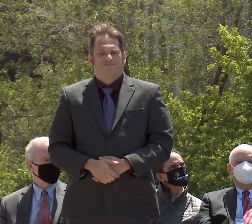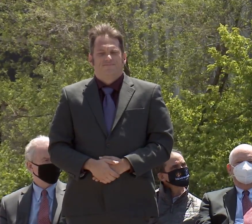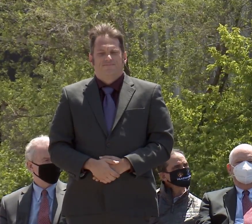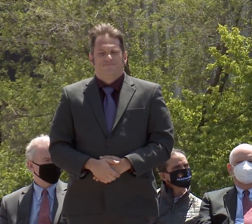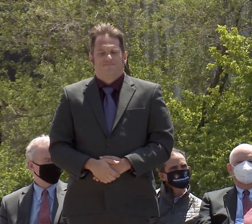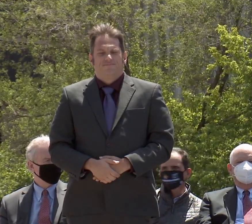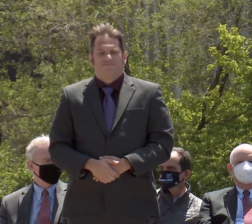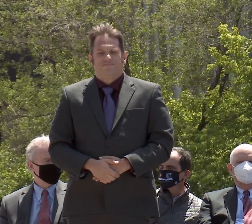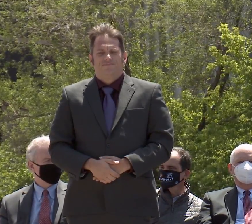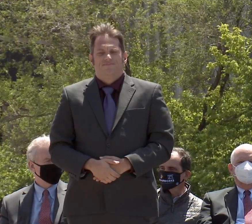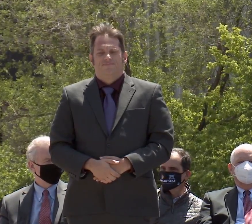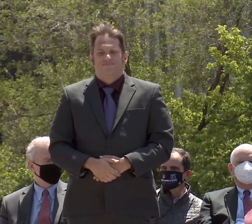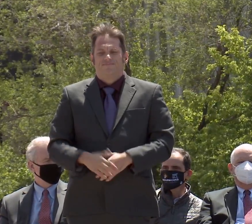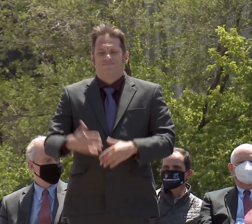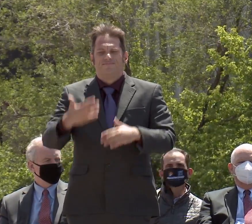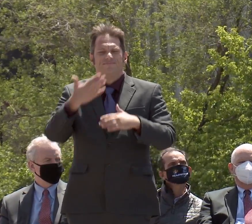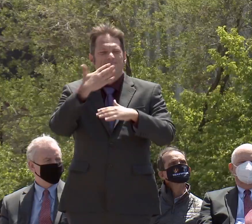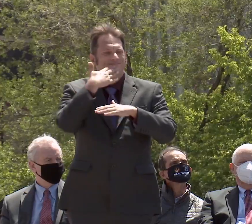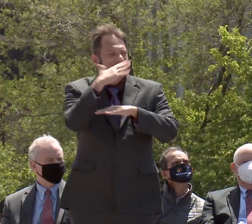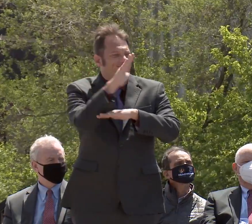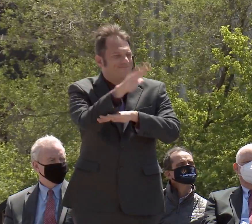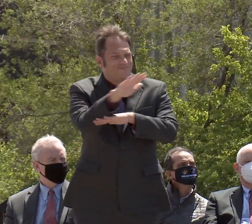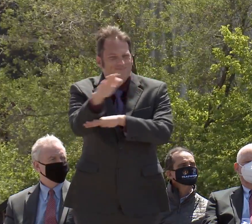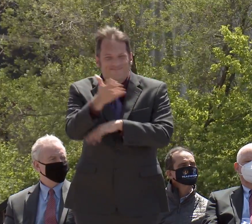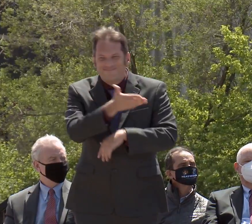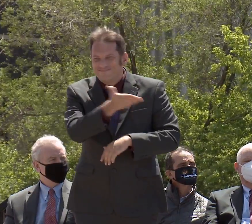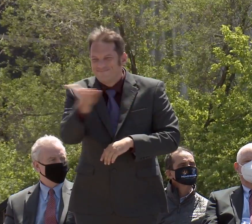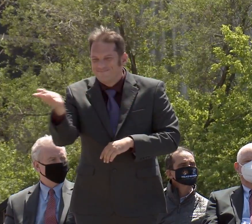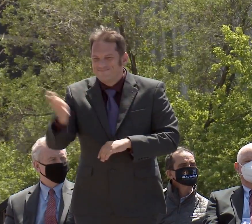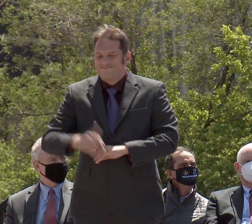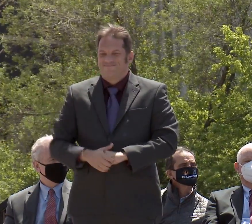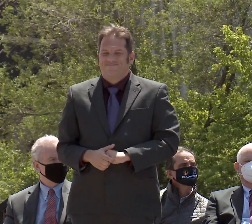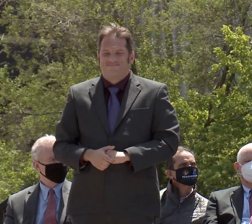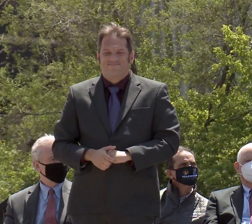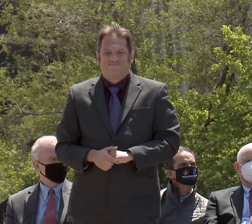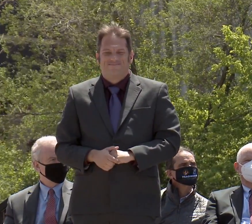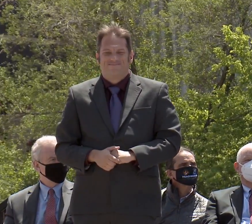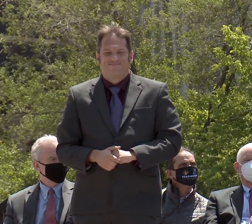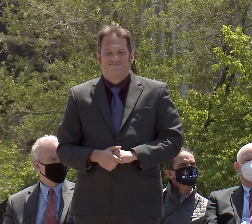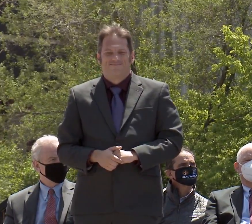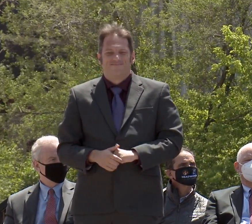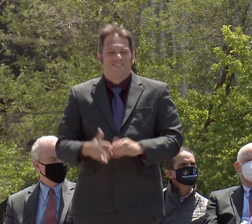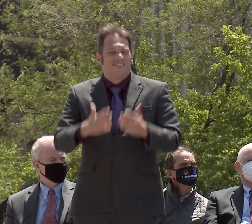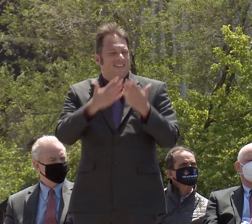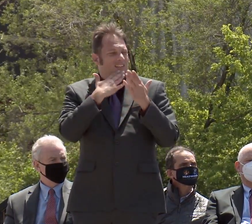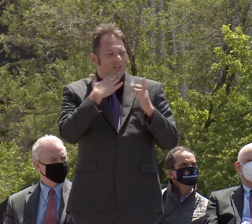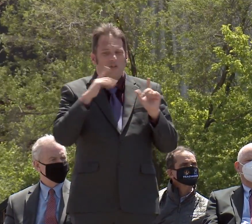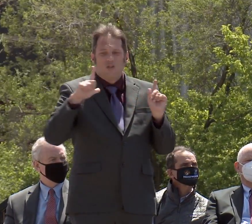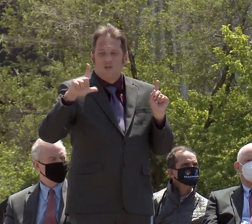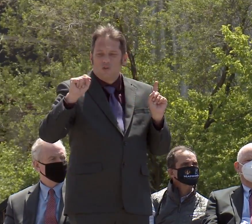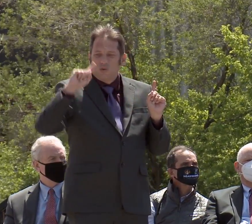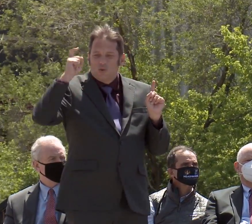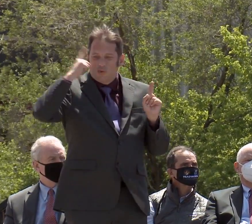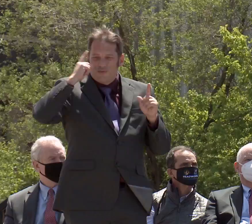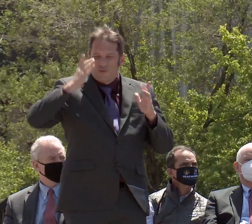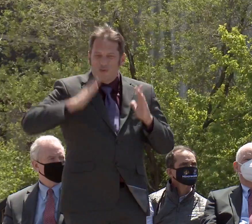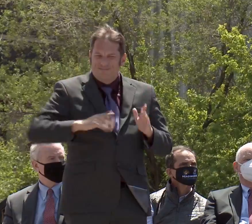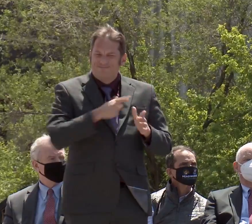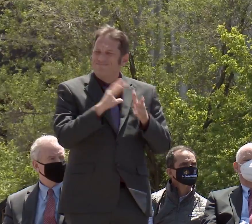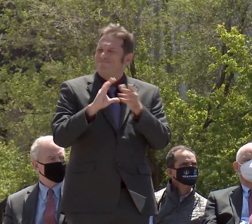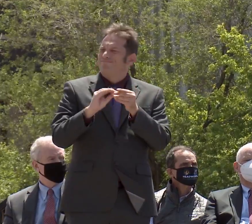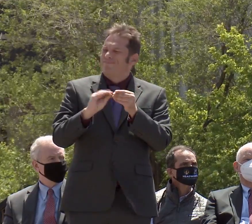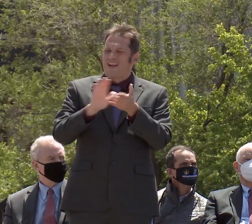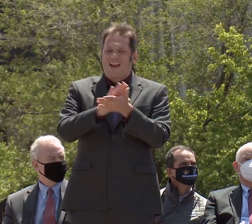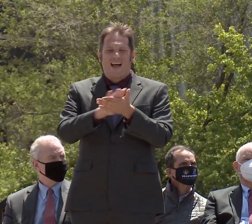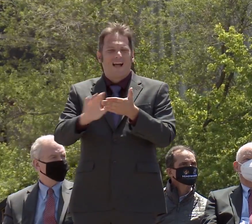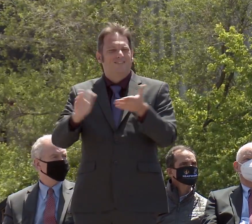Good afternoon, everybody. And thank you, Mr. Lieutenant Governor, for your kind introduction. Acting Director